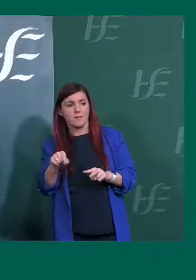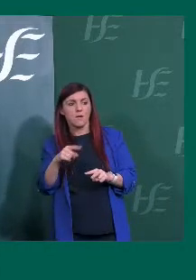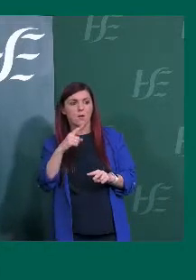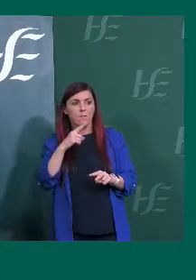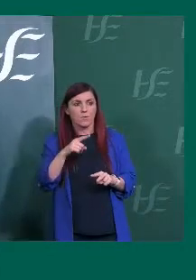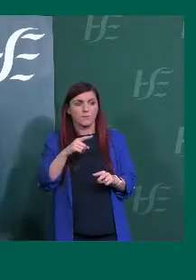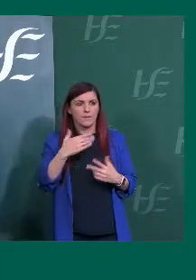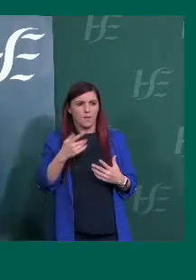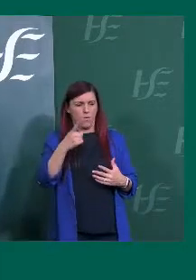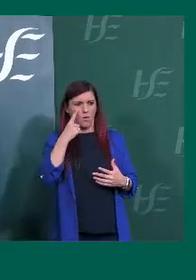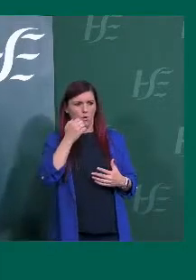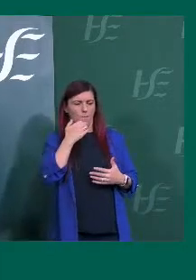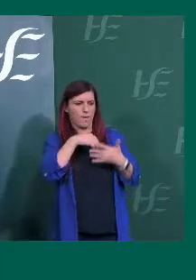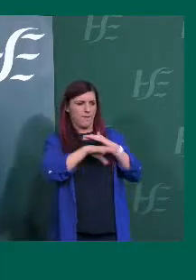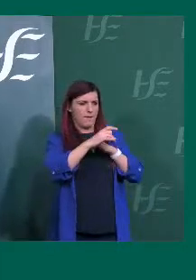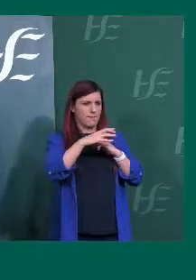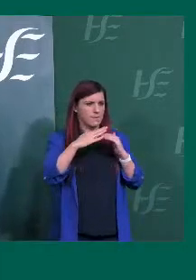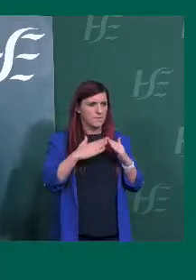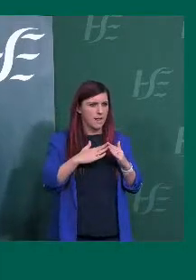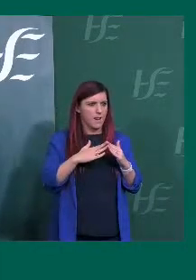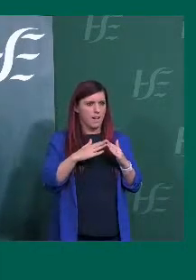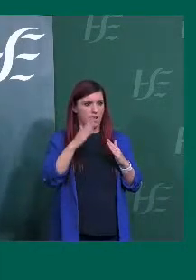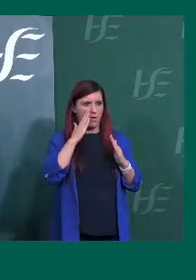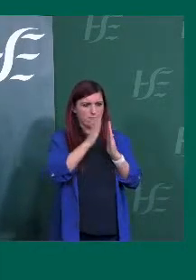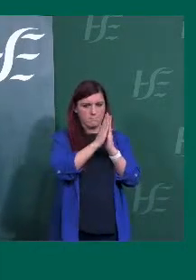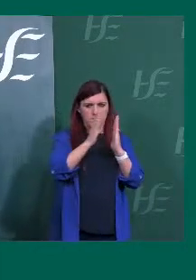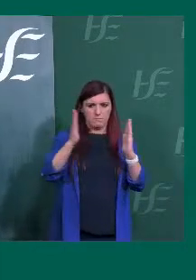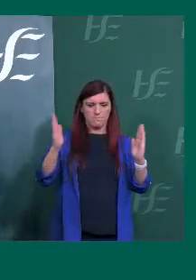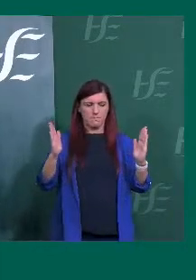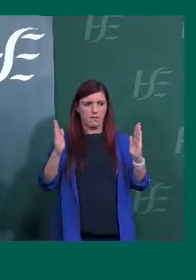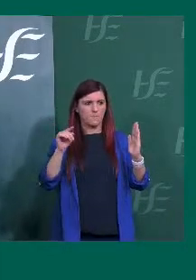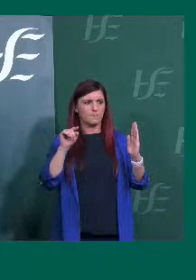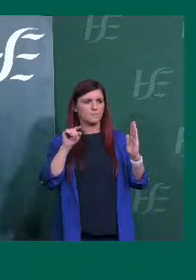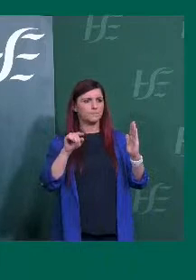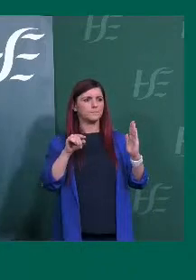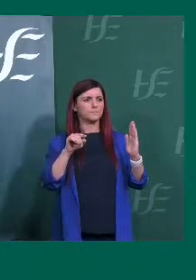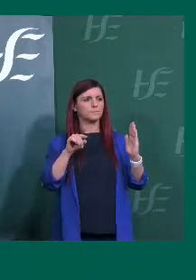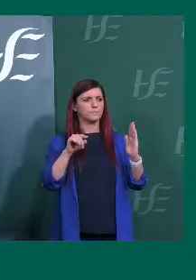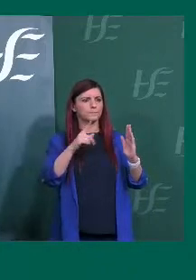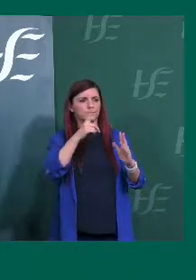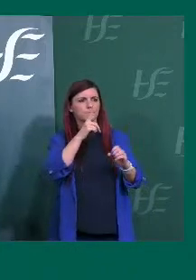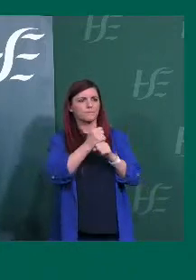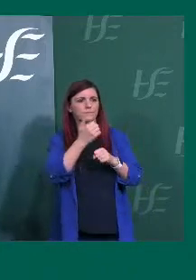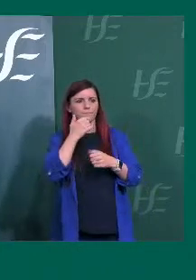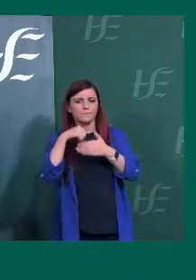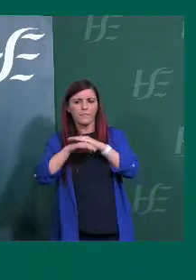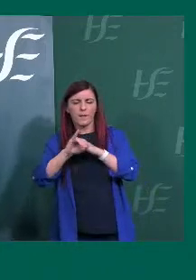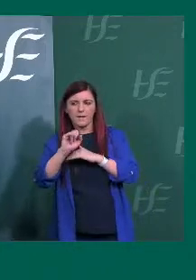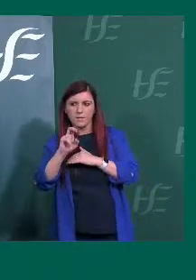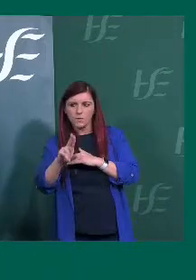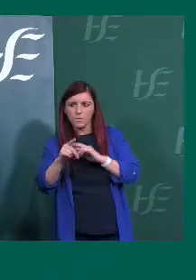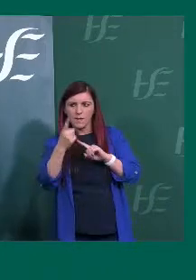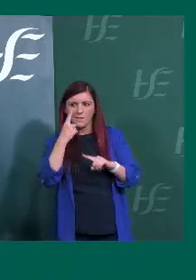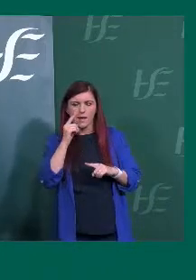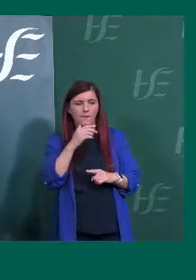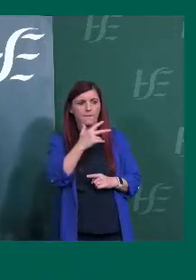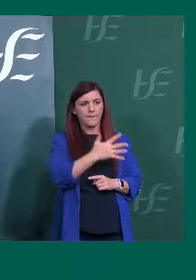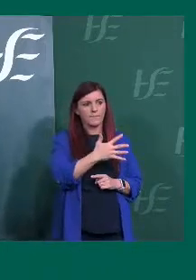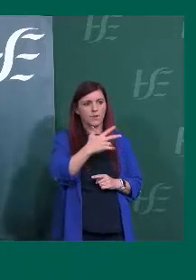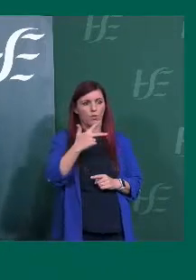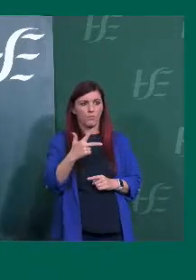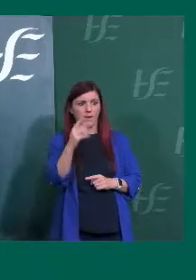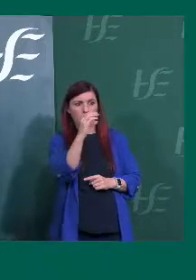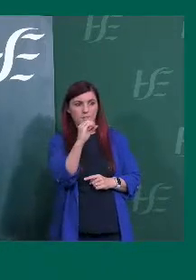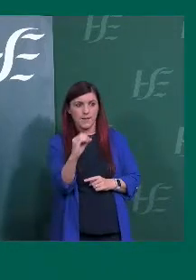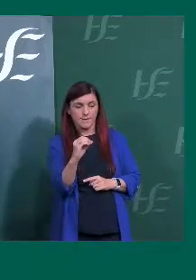looking at hospitalizations, I just want to look at we've been talking about hospitalizations and admissions to ITU, and you can see the